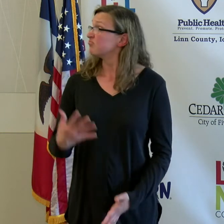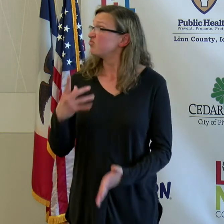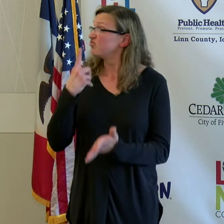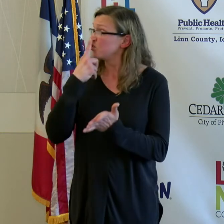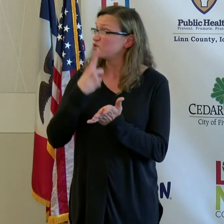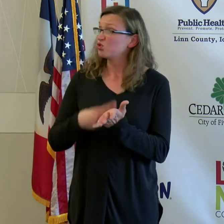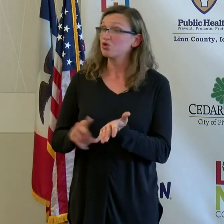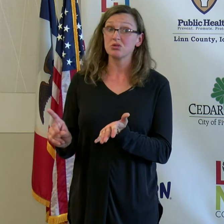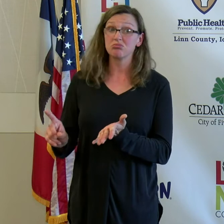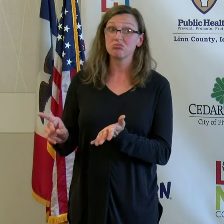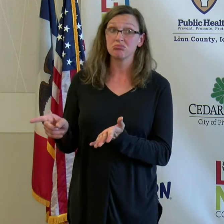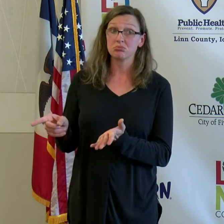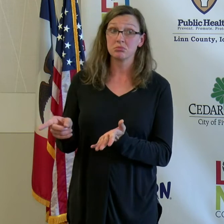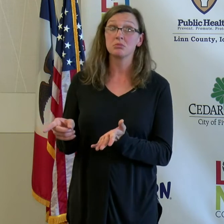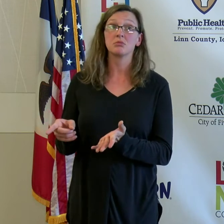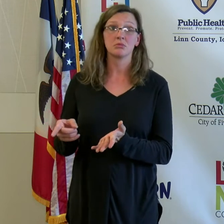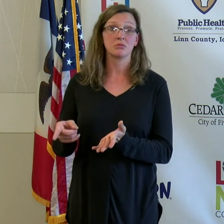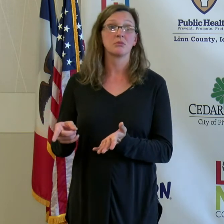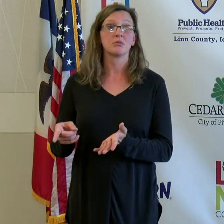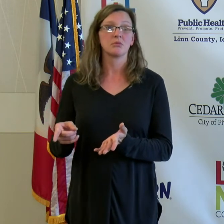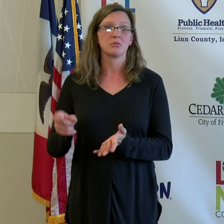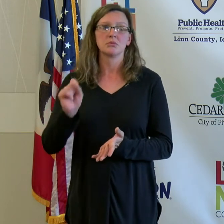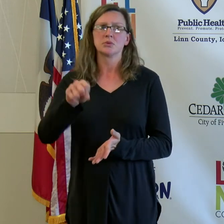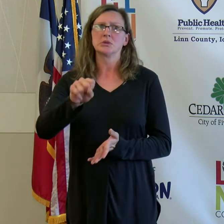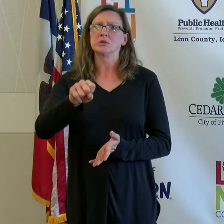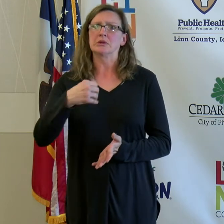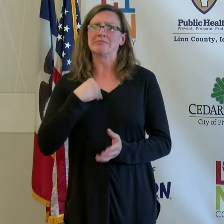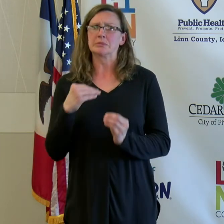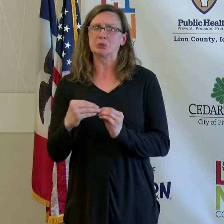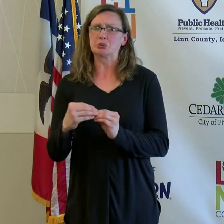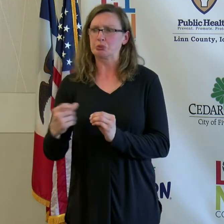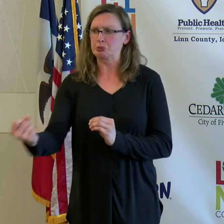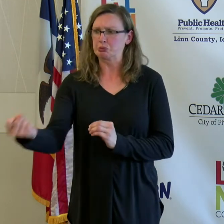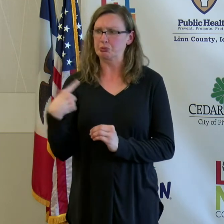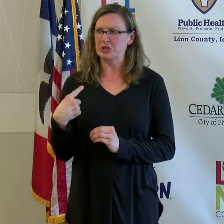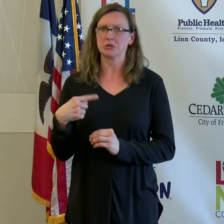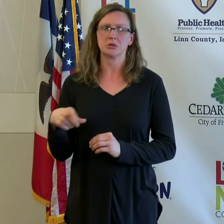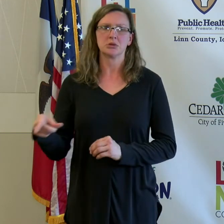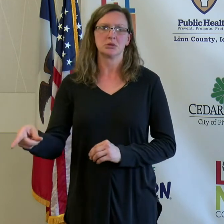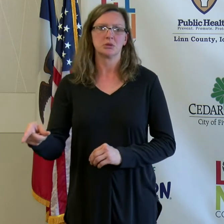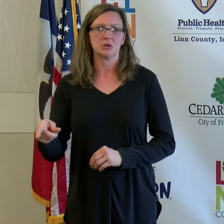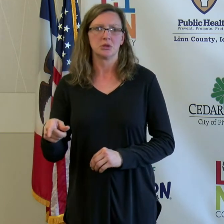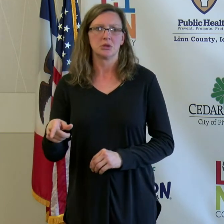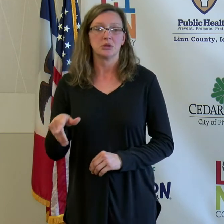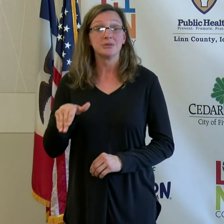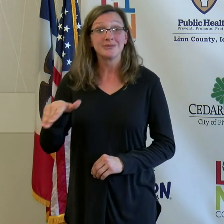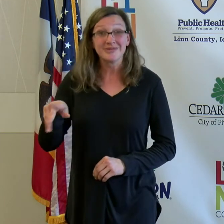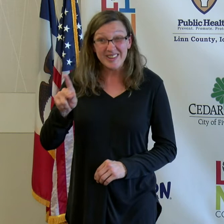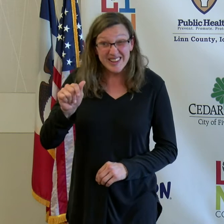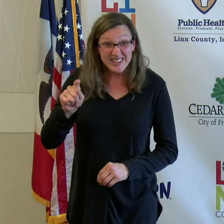If you can hear me, I do have other questions. Okay, is this Kate?